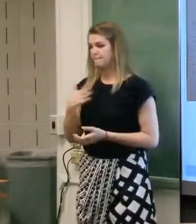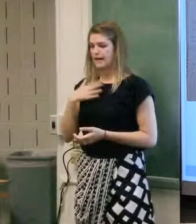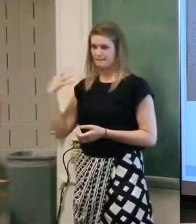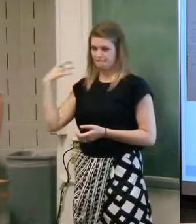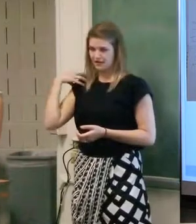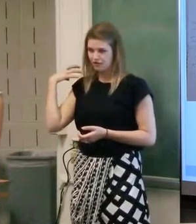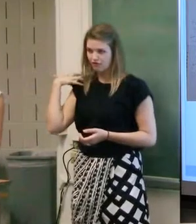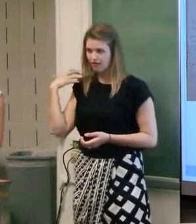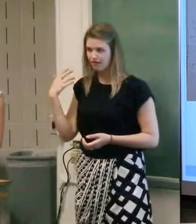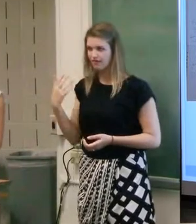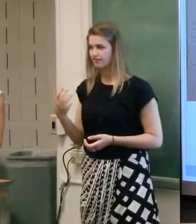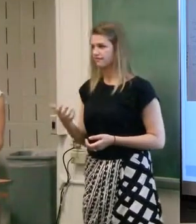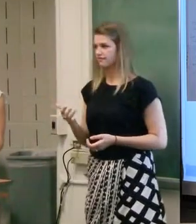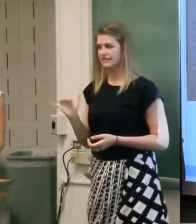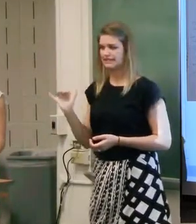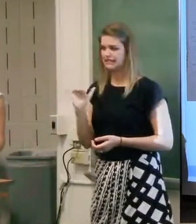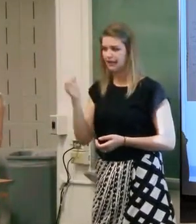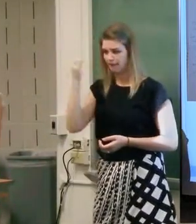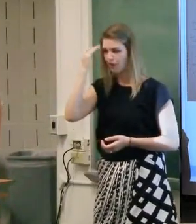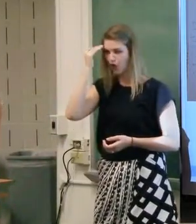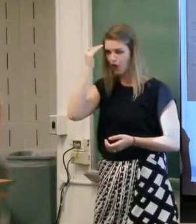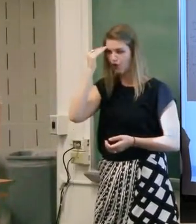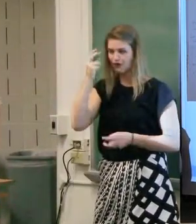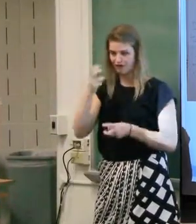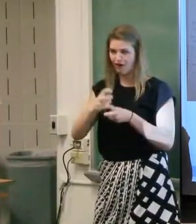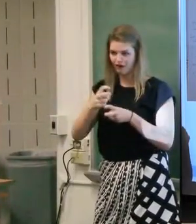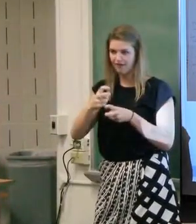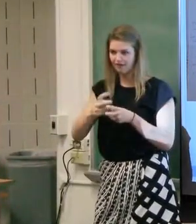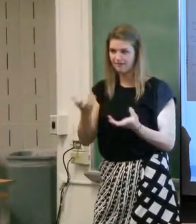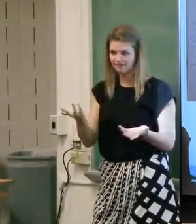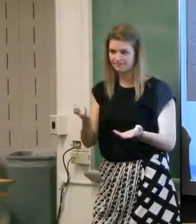mentor knew that. She's had the same problem and she was going along with it.